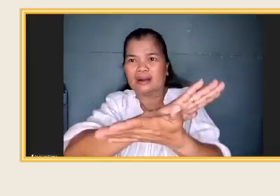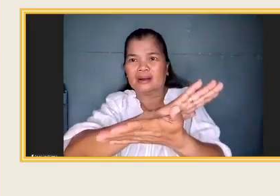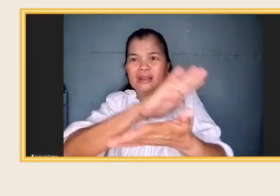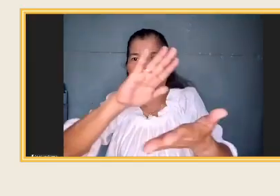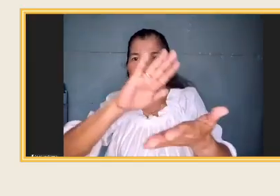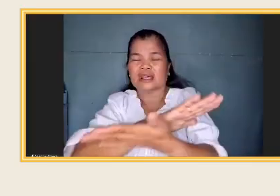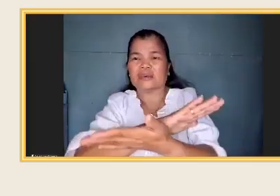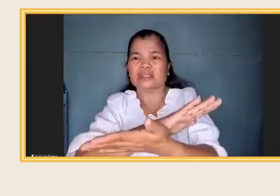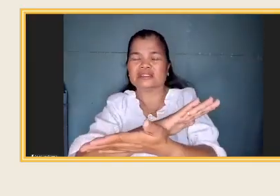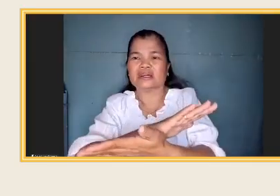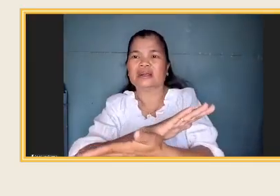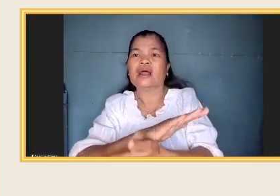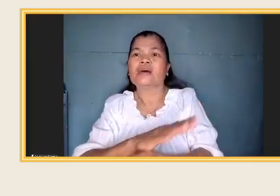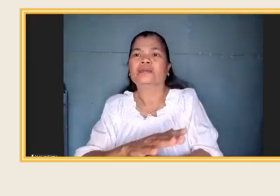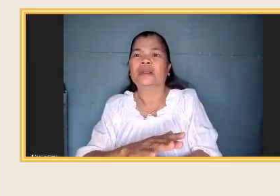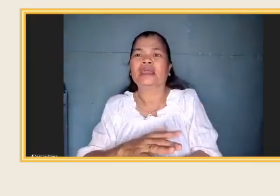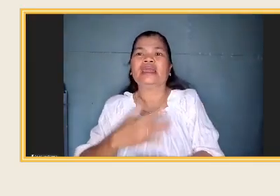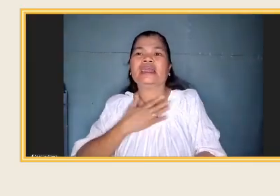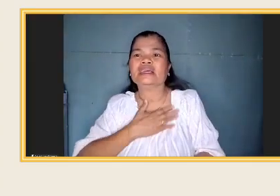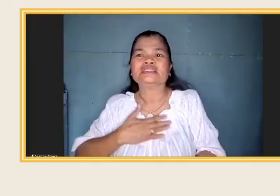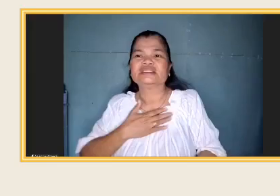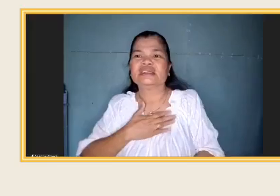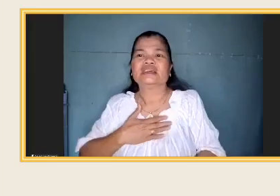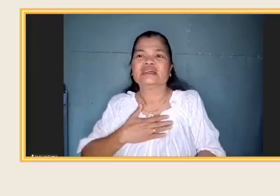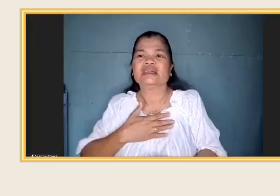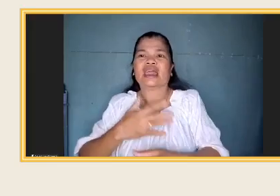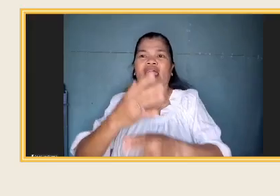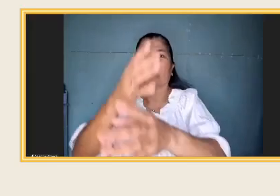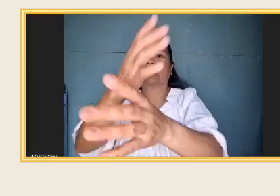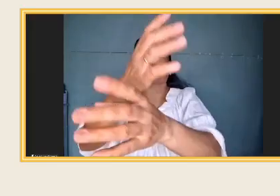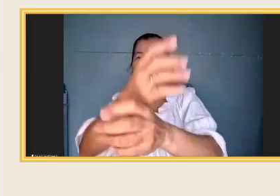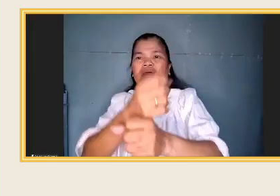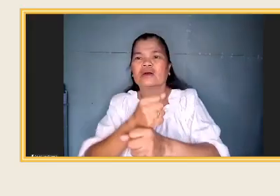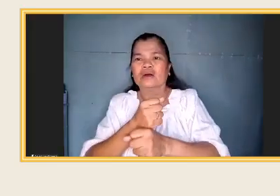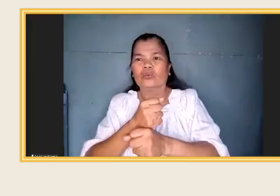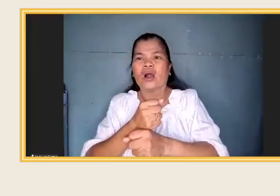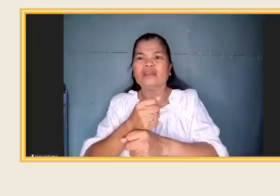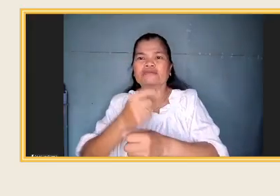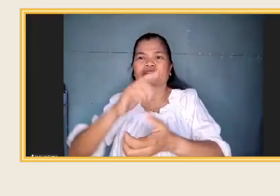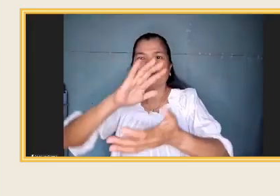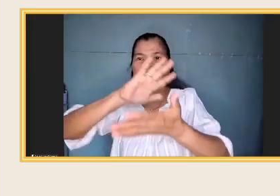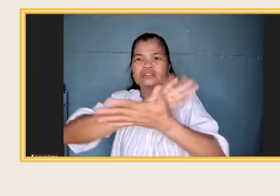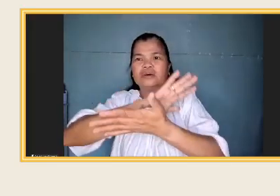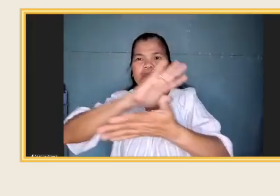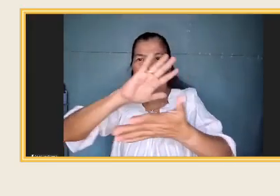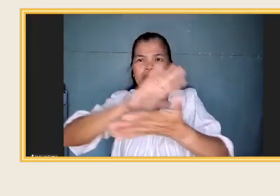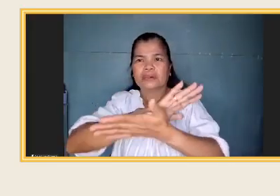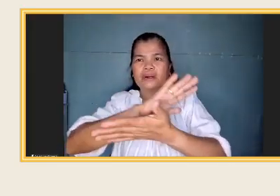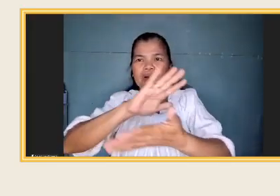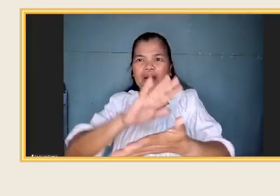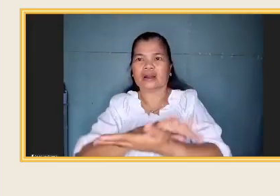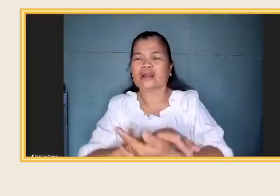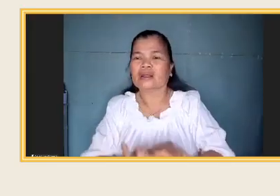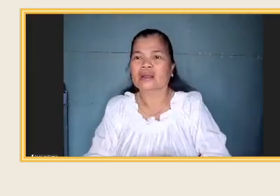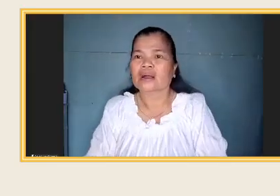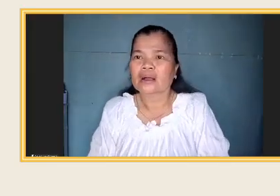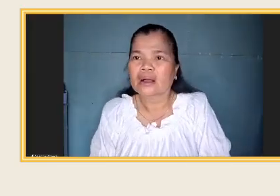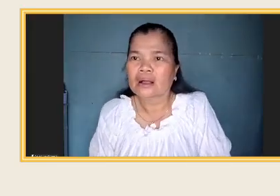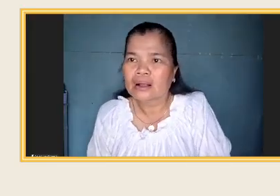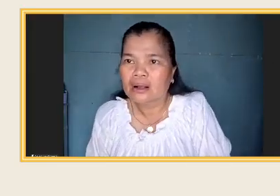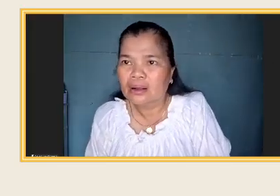paper. Sabi ni sir, please get 1/4 sheet of paper.